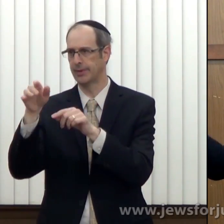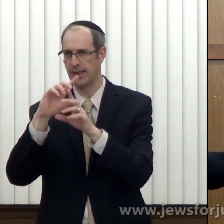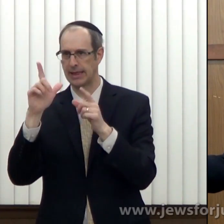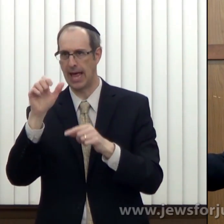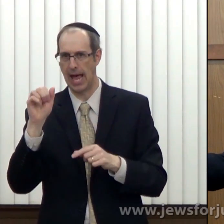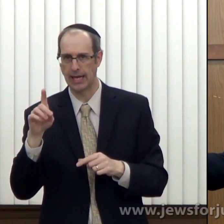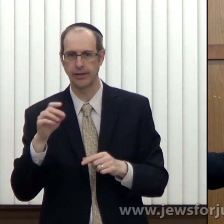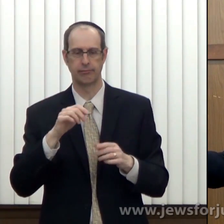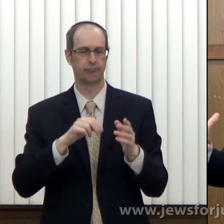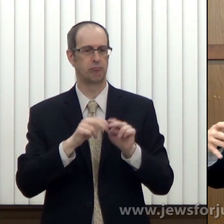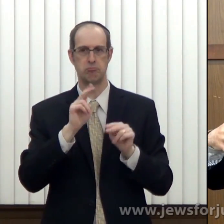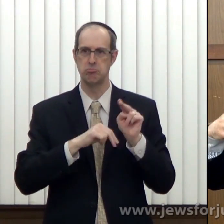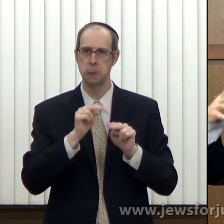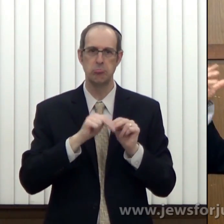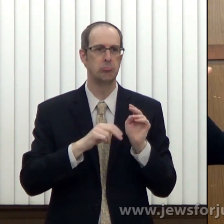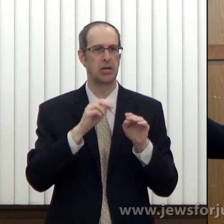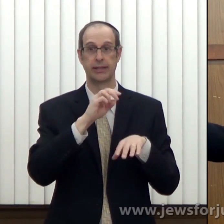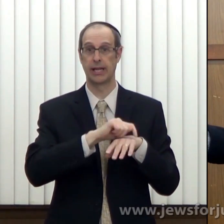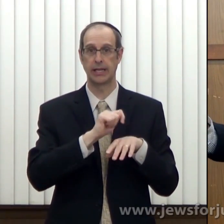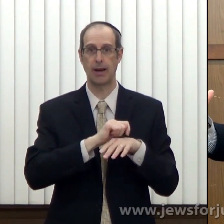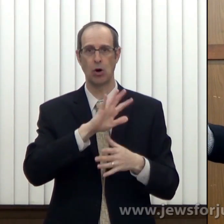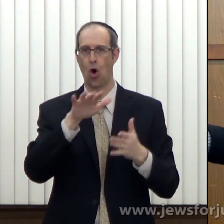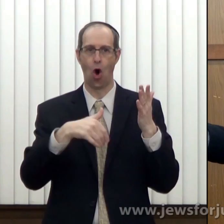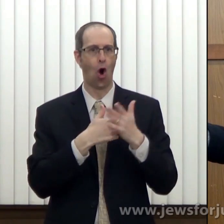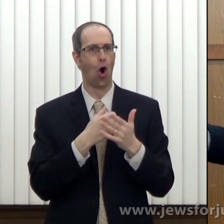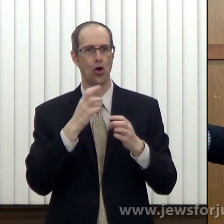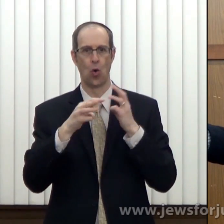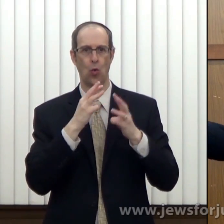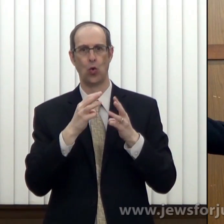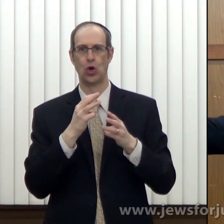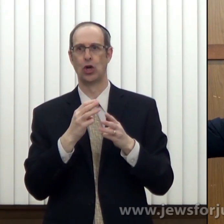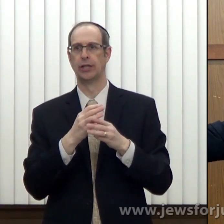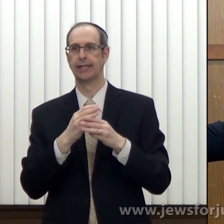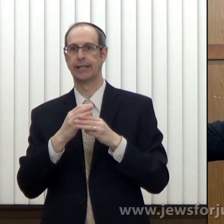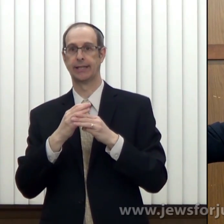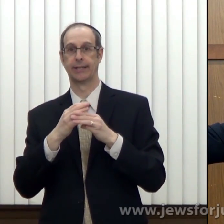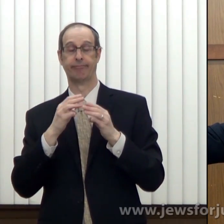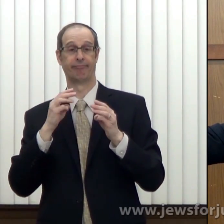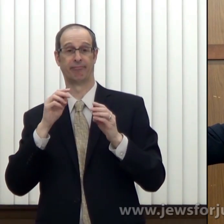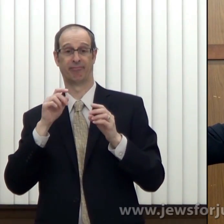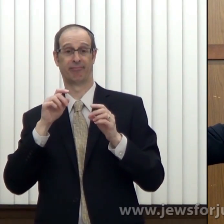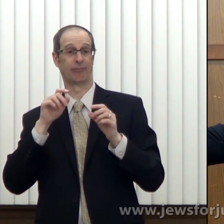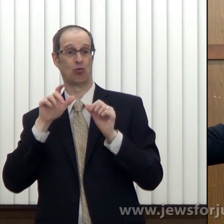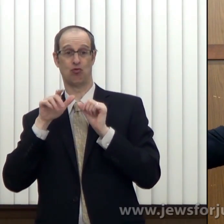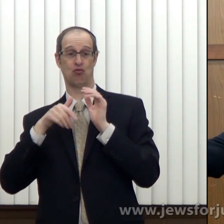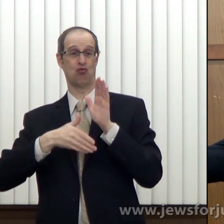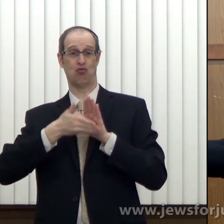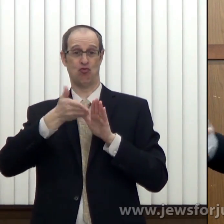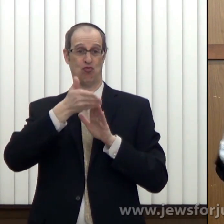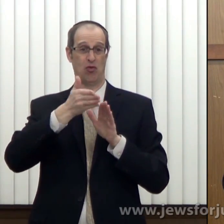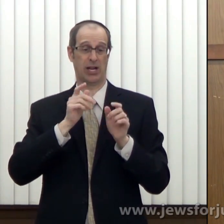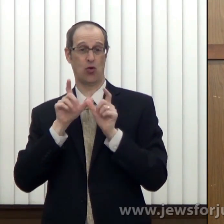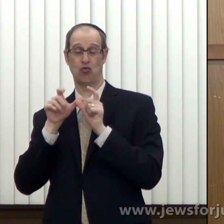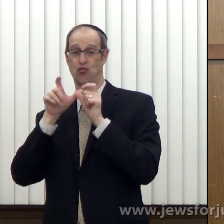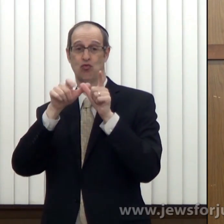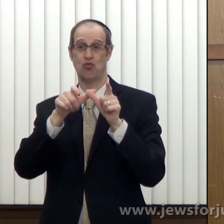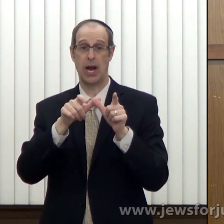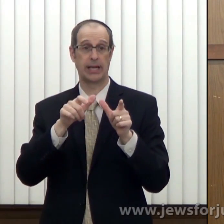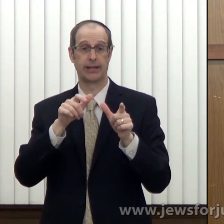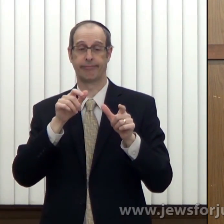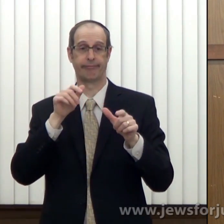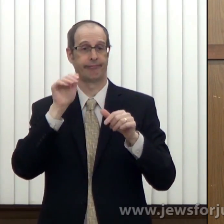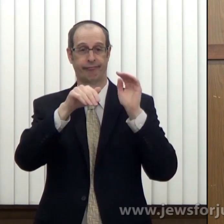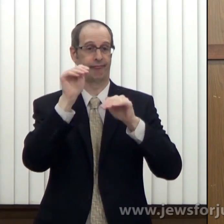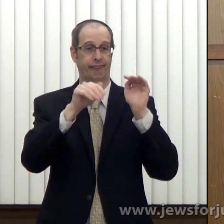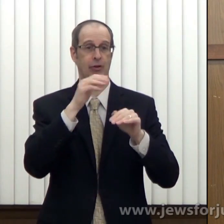built the temple, the whole world is chasing after the Jewish people, teach us please about God. All the Jewish people are observing